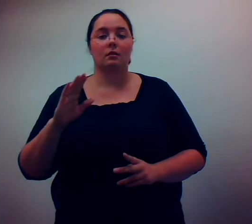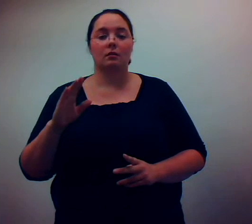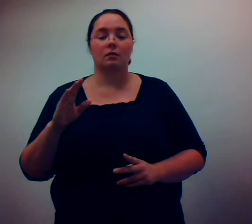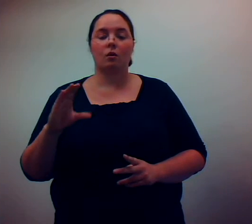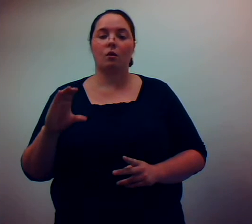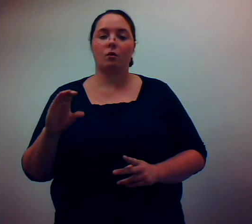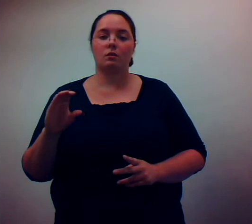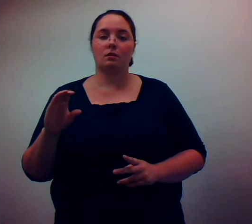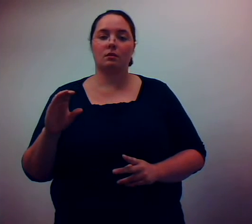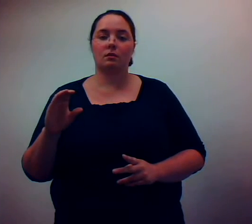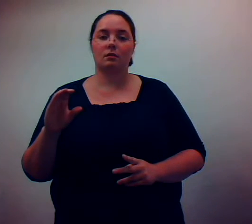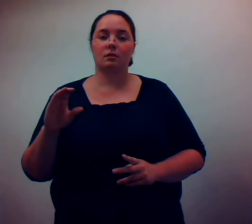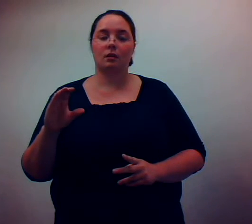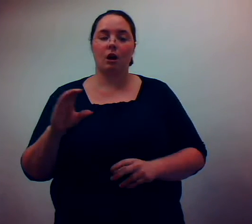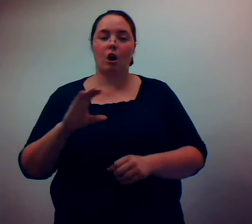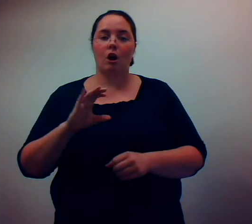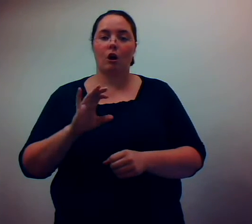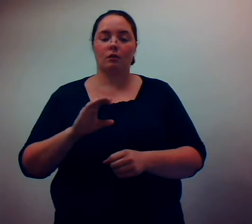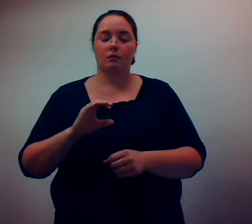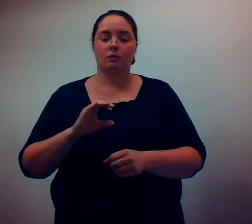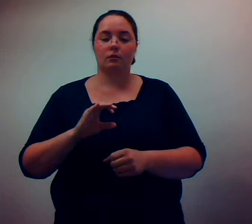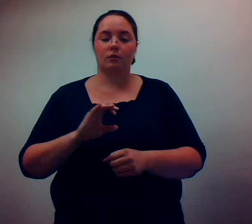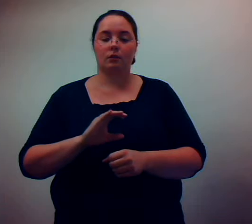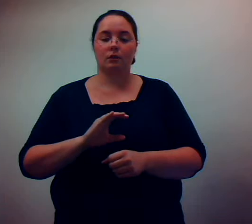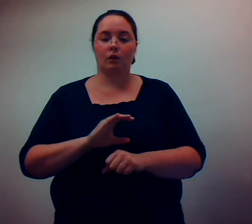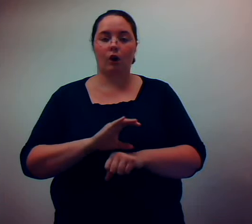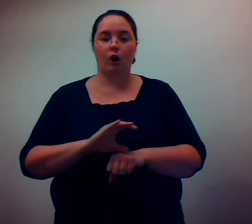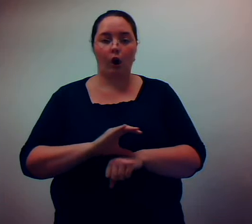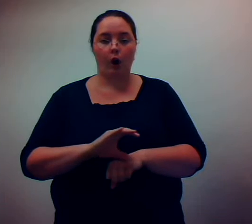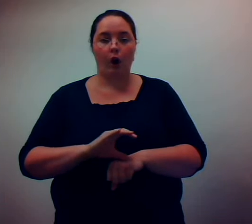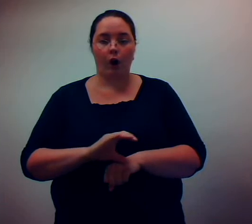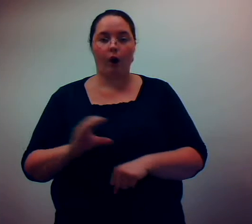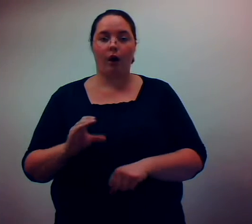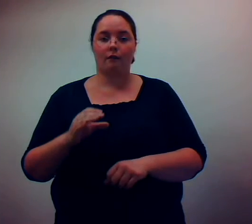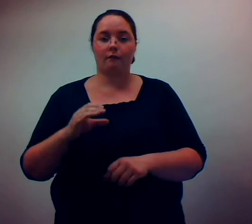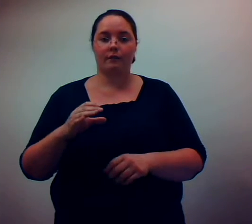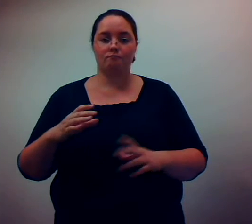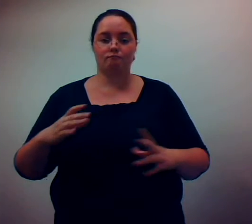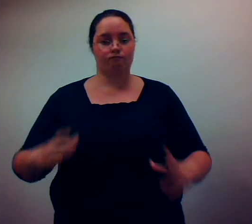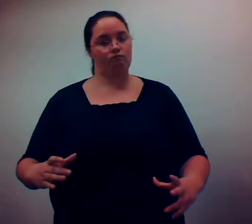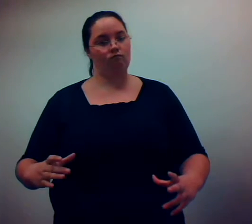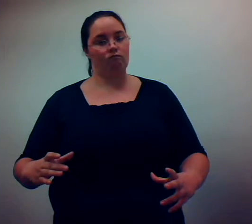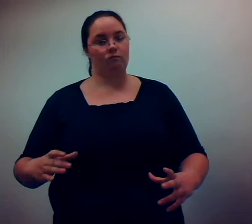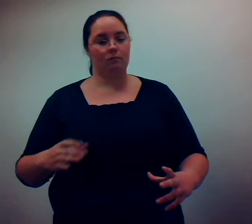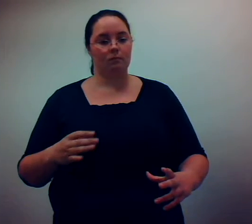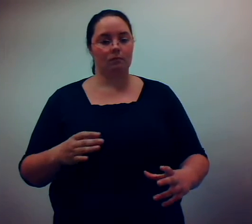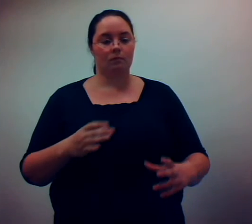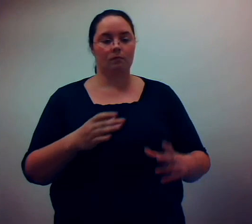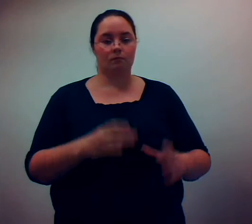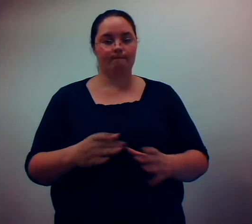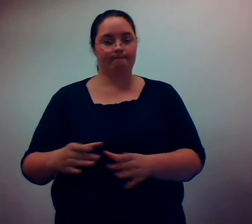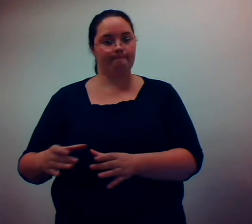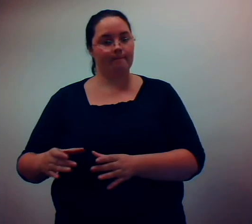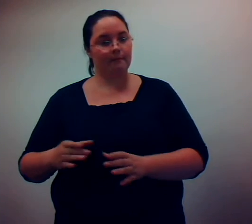Later on in life, I did inherit other pieces from members of the family, such as a grandfather clock from